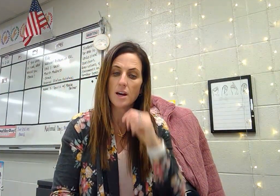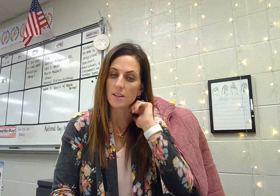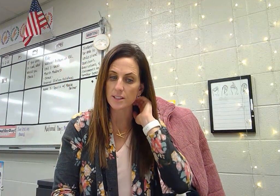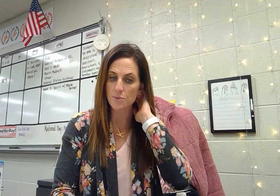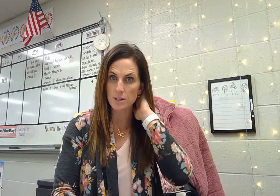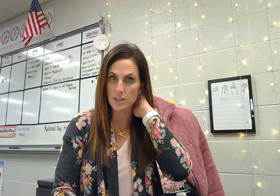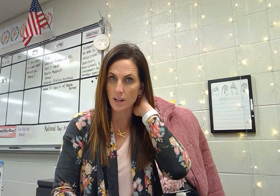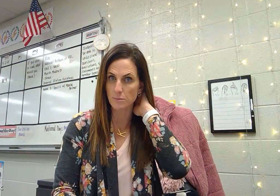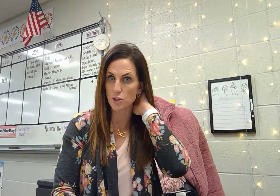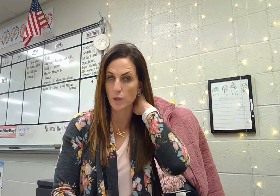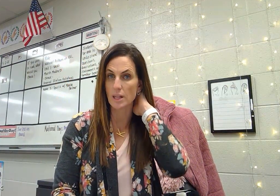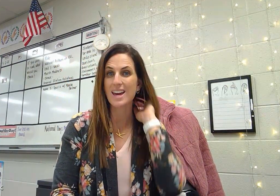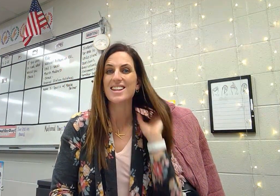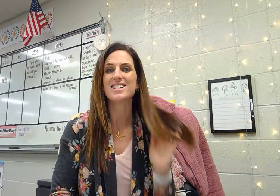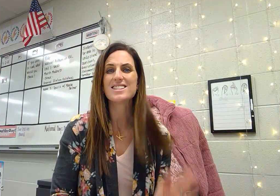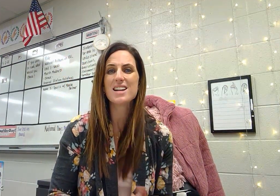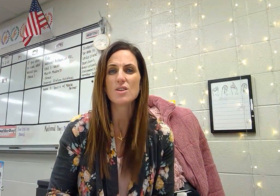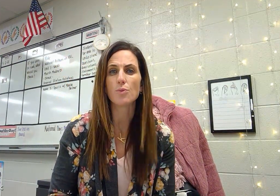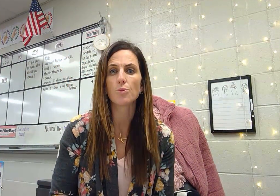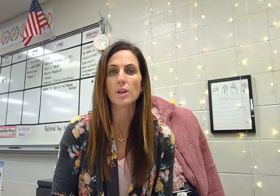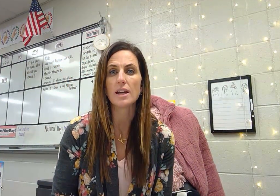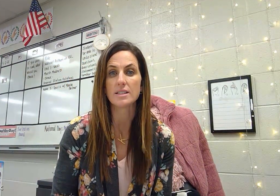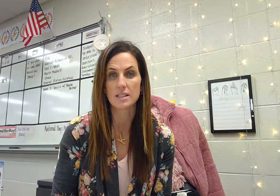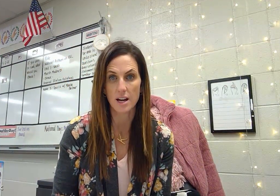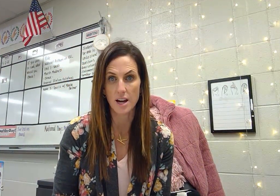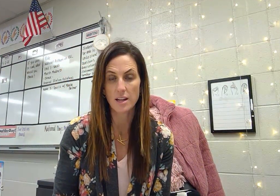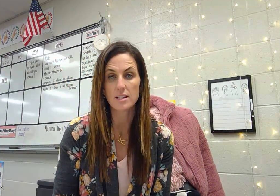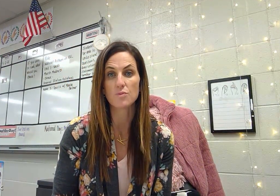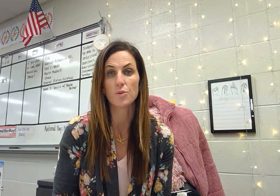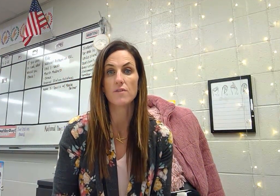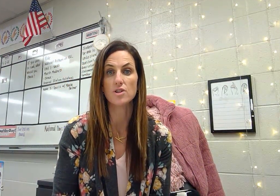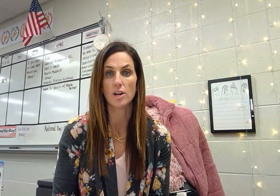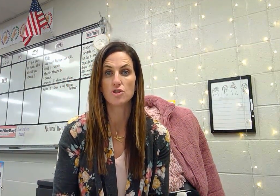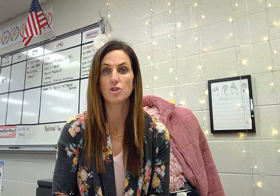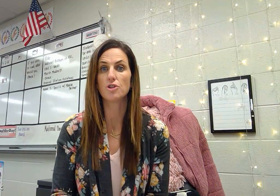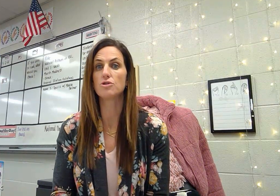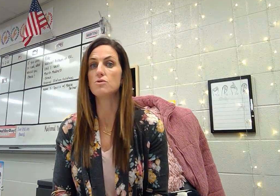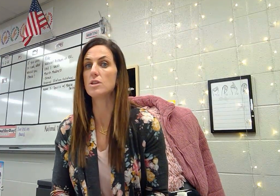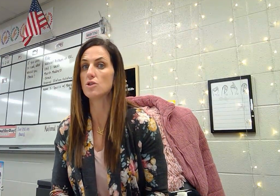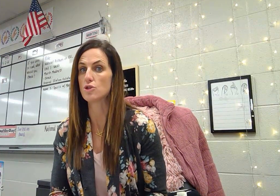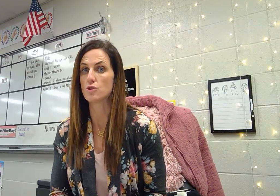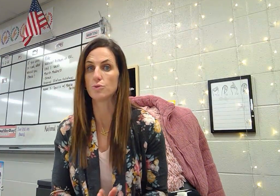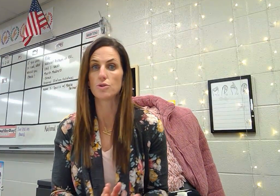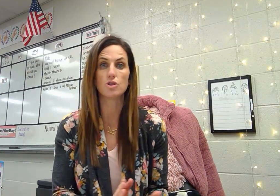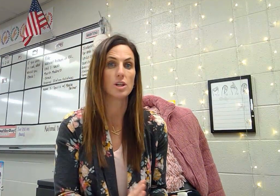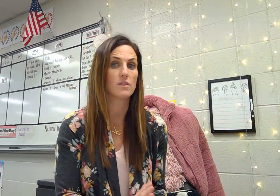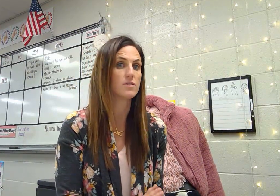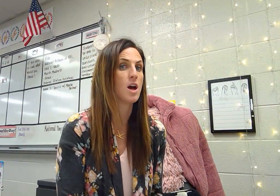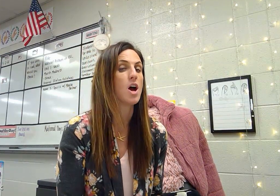The next one is the sign between. It's not really a sign. It's more of a gesture. You're using a shoulder shift